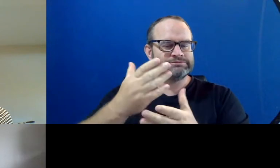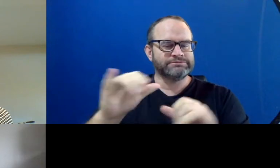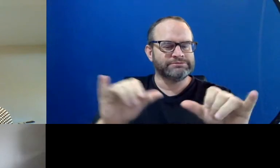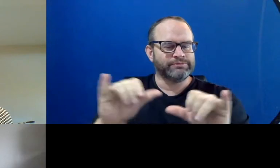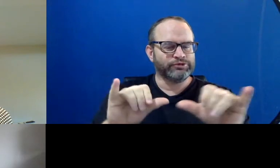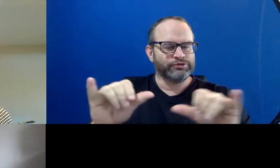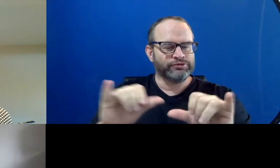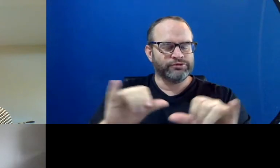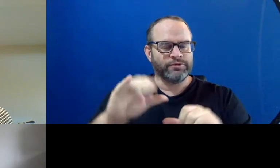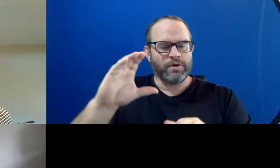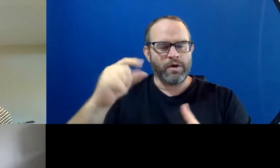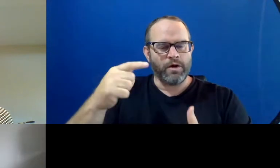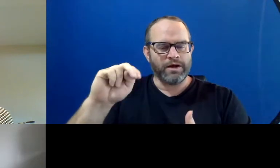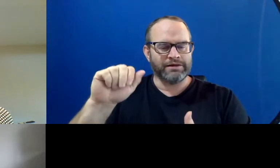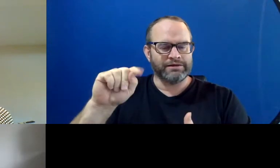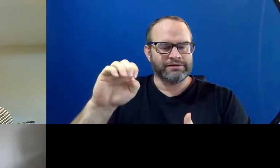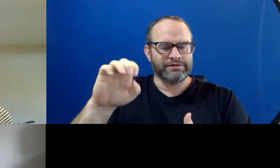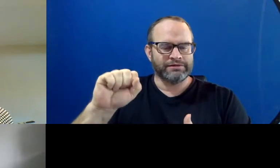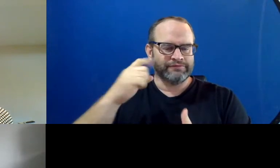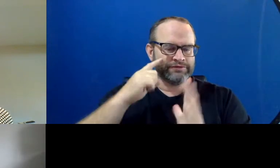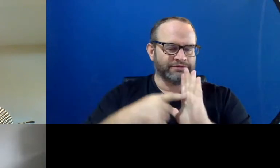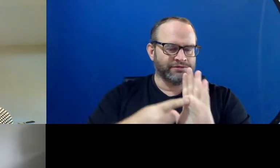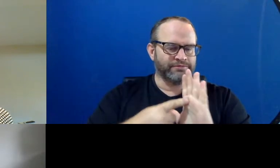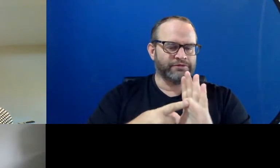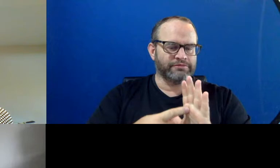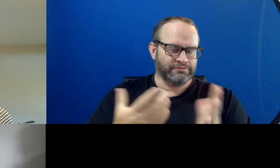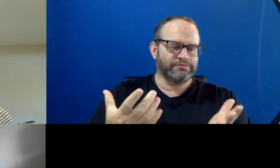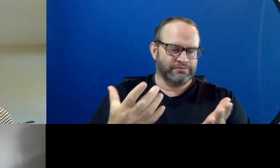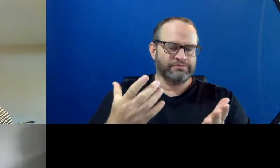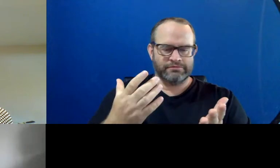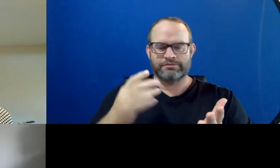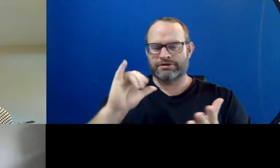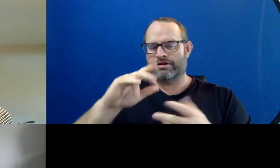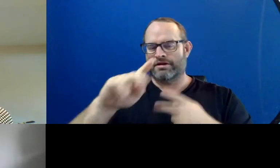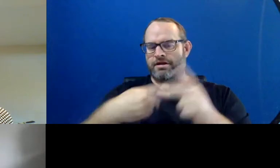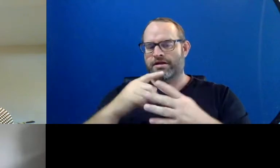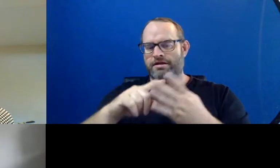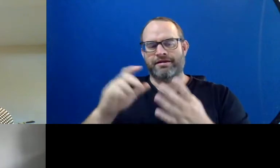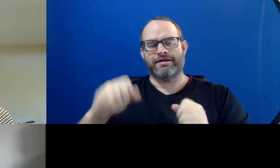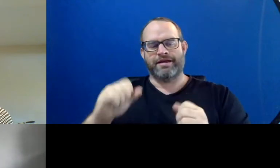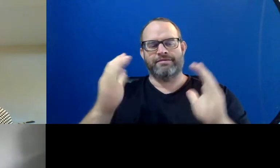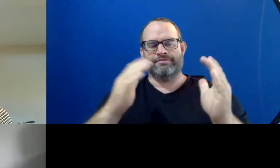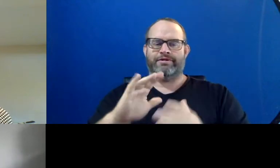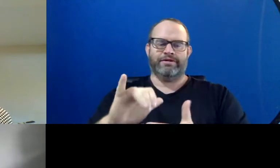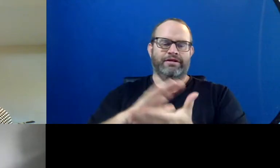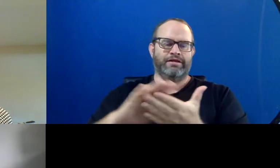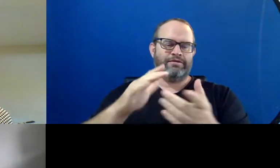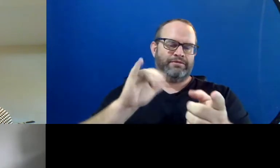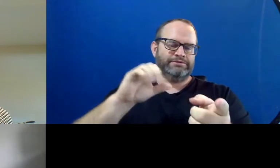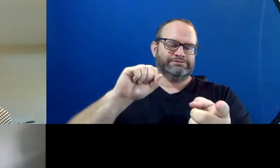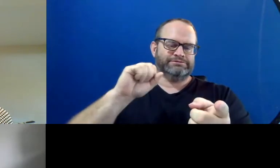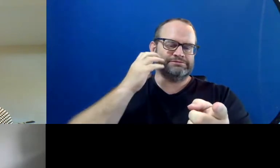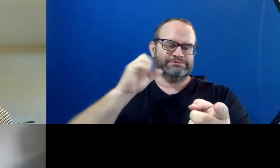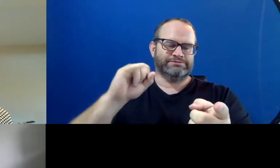dependent. We are looking forward to finding similarities between languages and improving our research there.